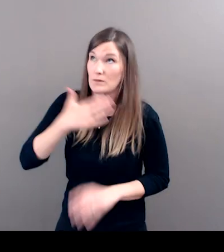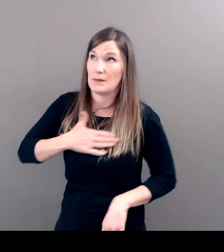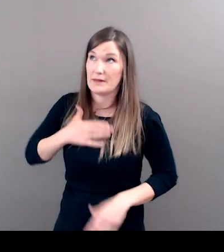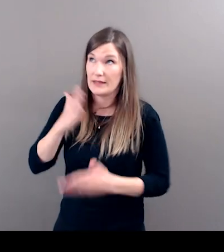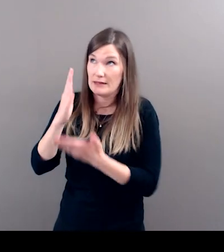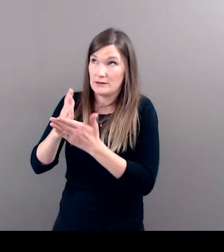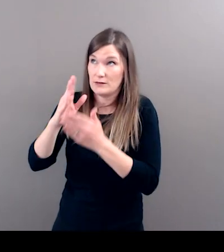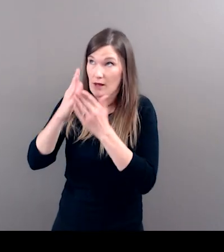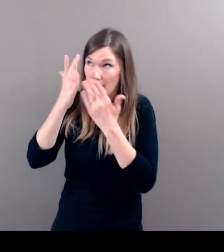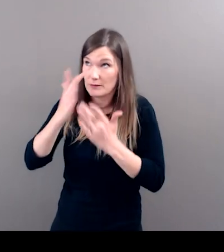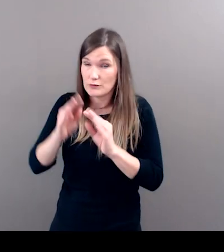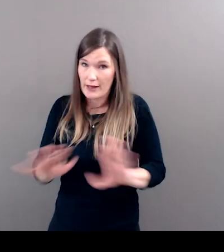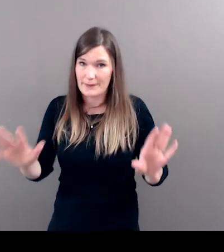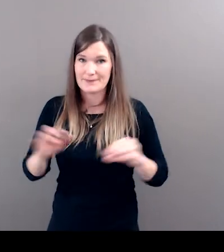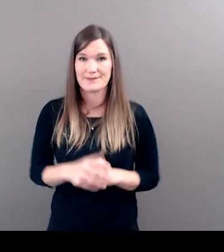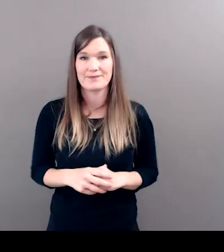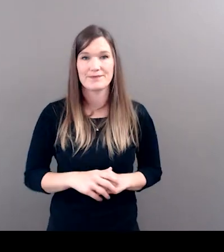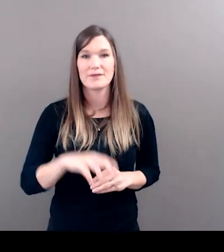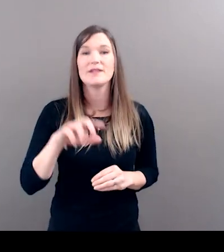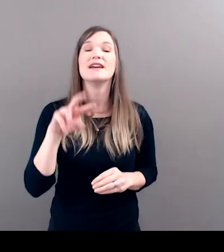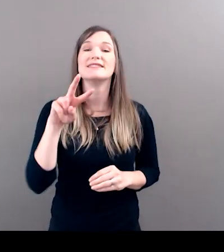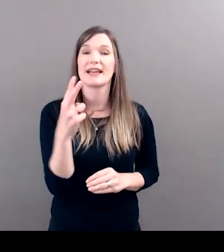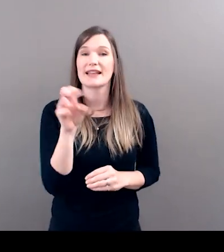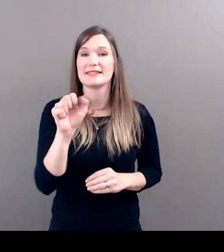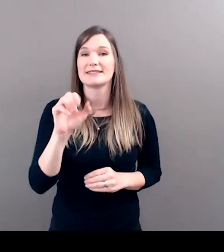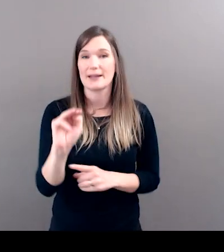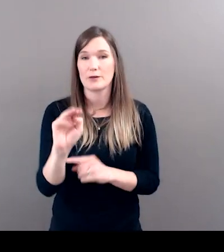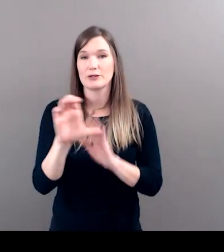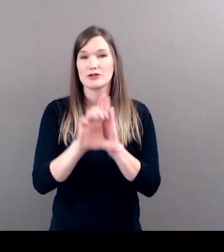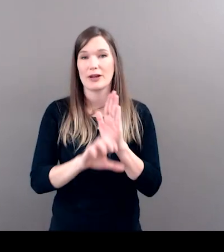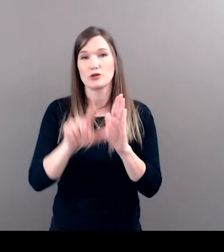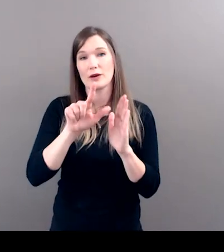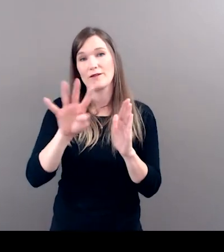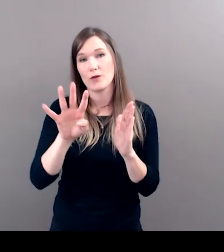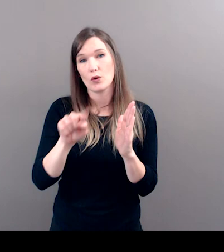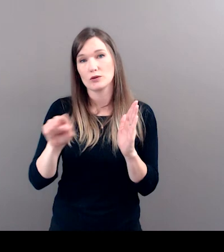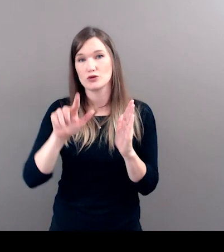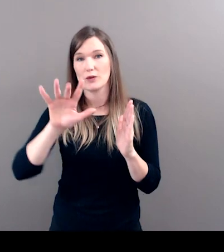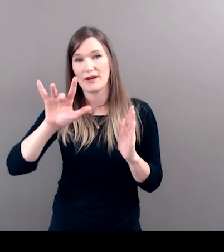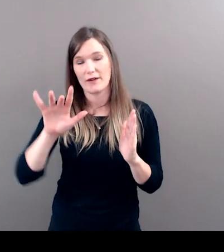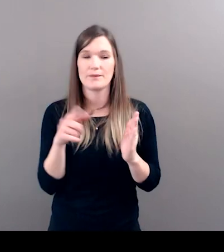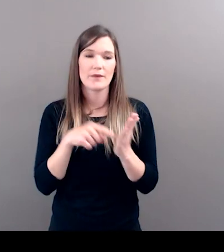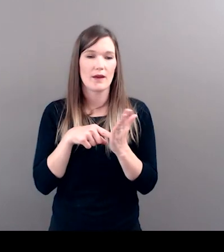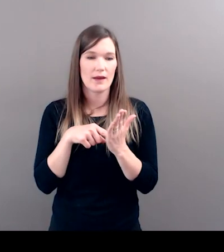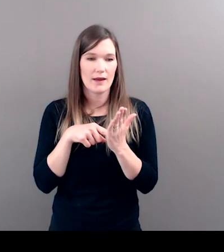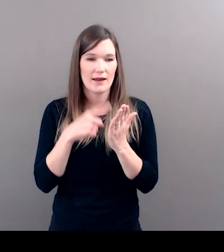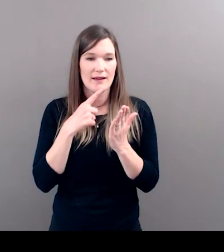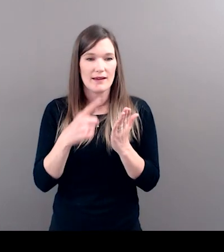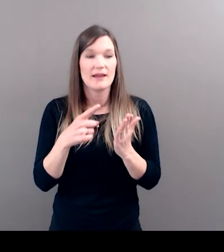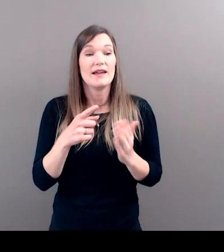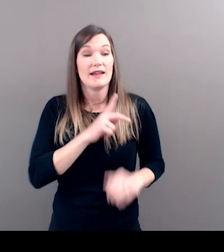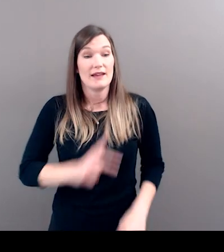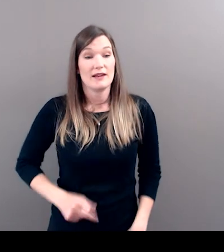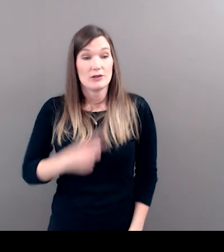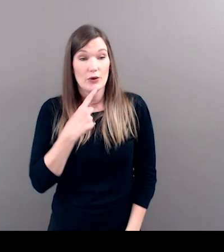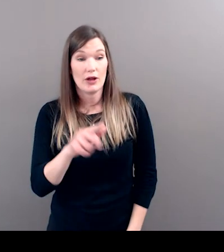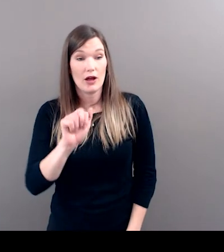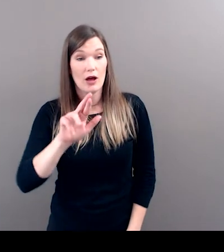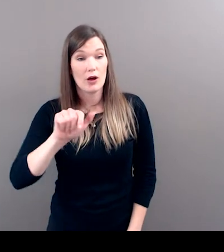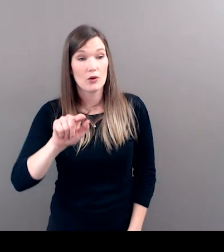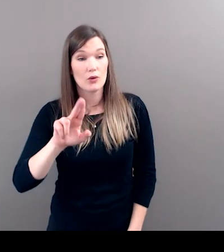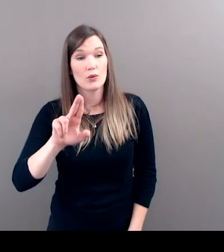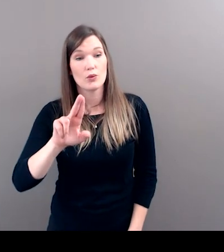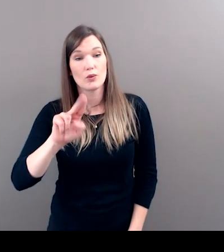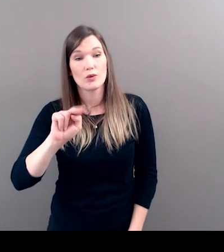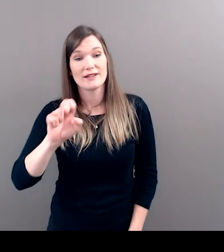In 2 Samuel chapter 24, 25, the king said to Araunah, no, but I will surely buy it from you. He bought